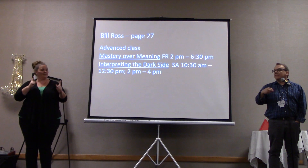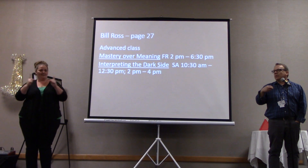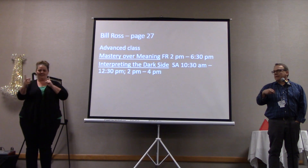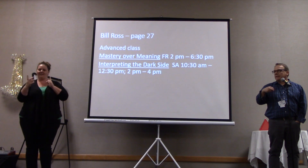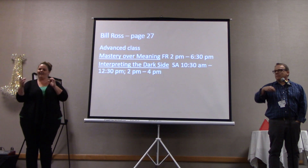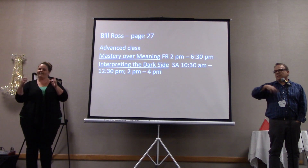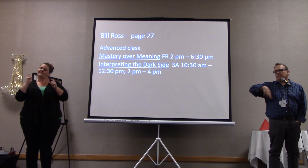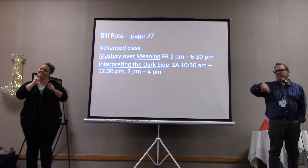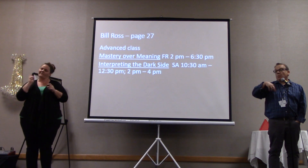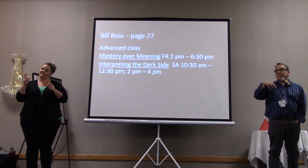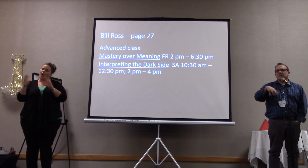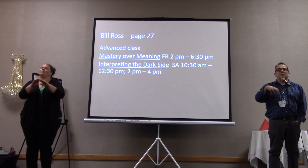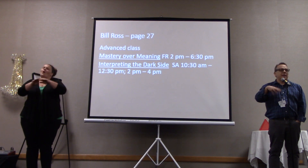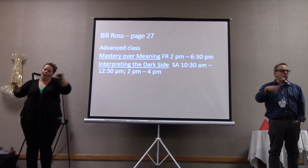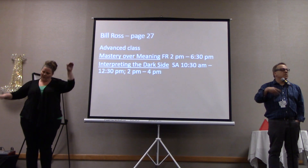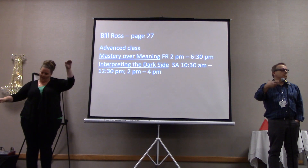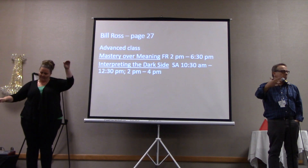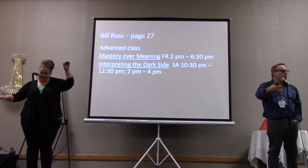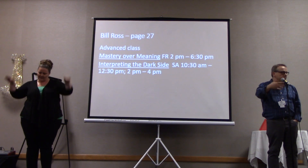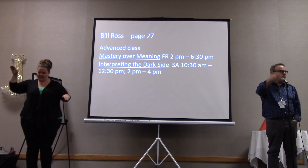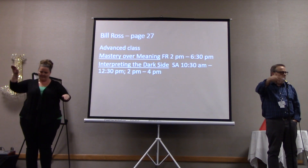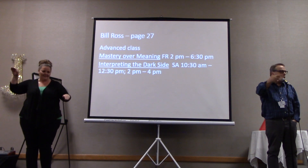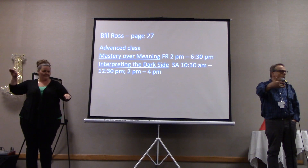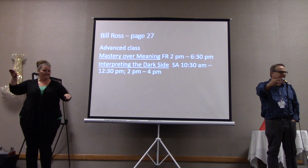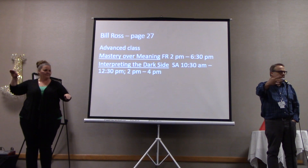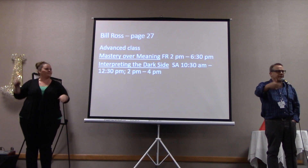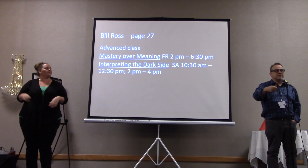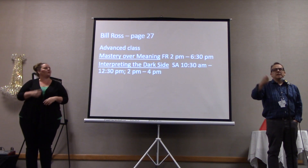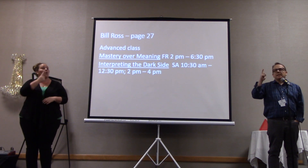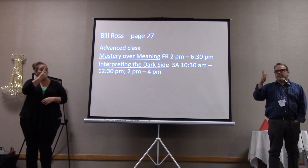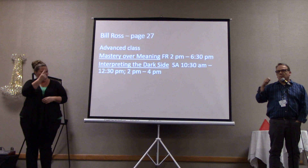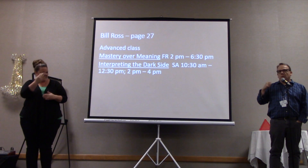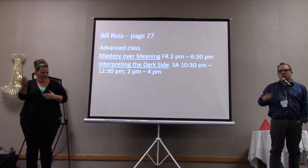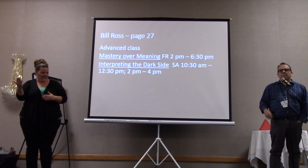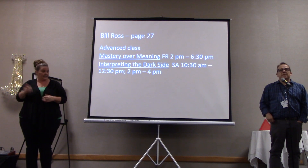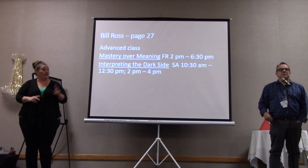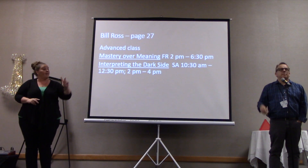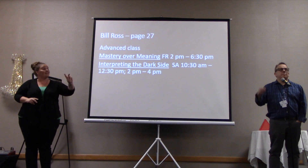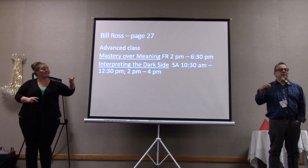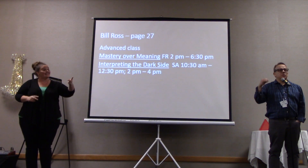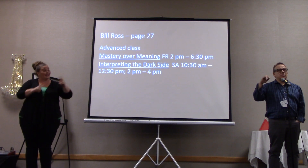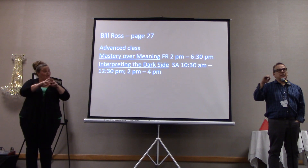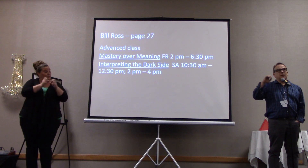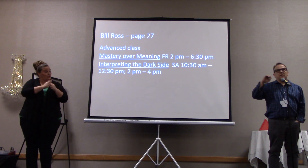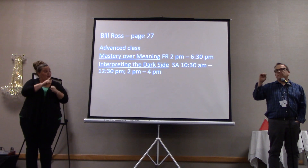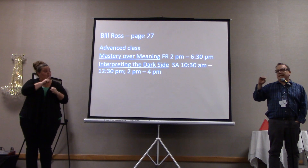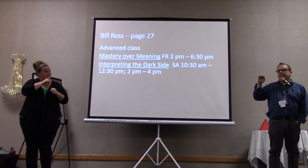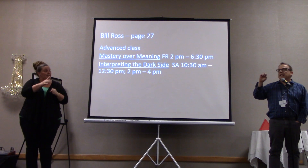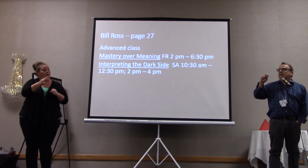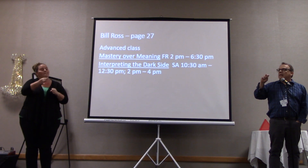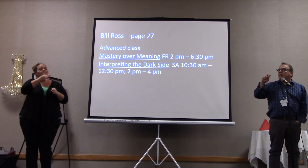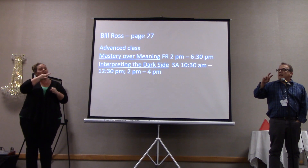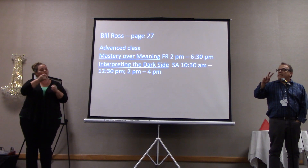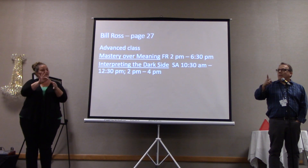is not the only thing that will be talked about in that workshop. One of the things. The second workshop is Mastery of